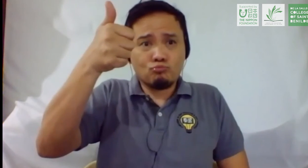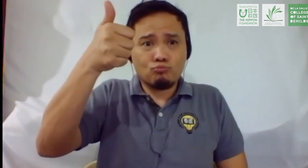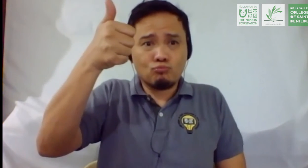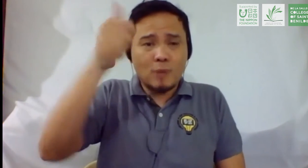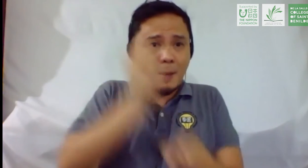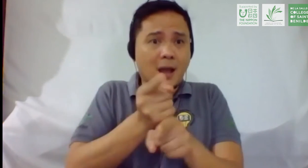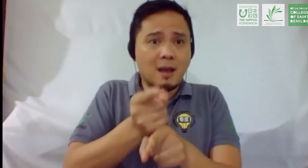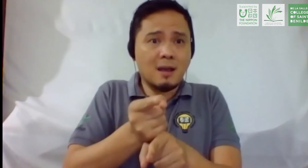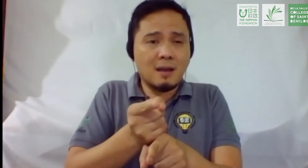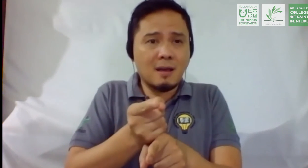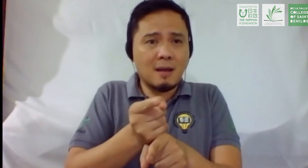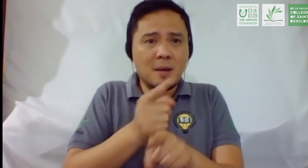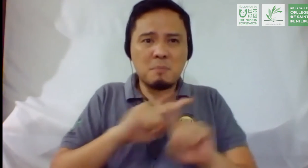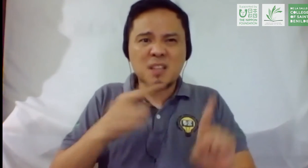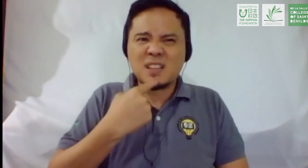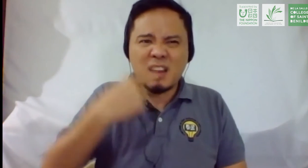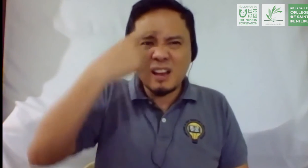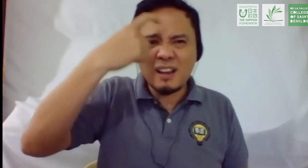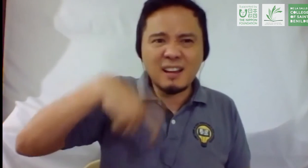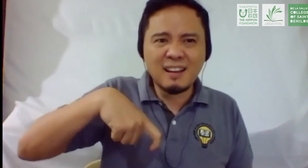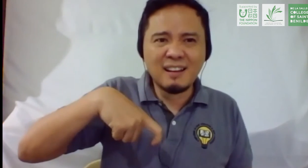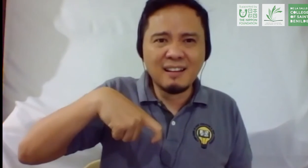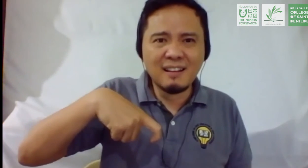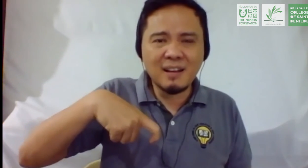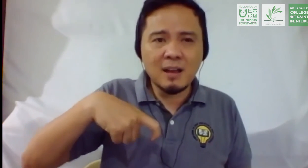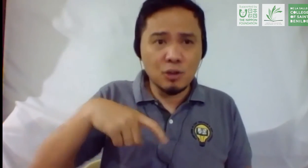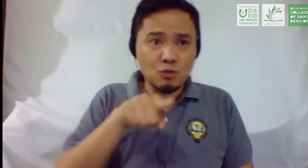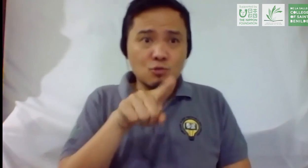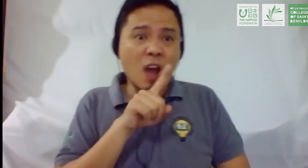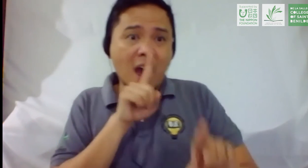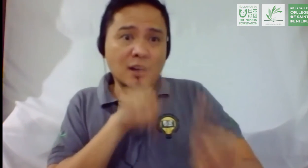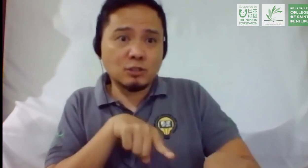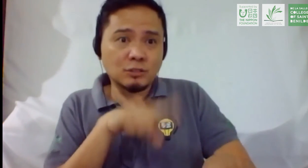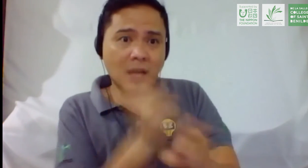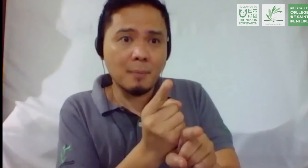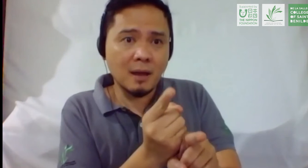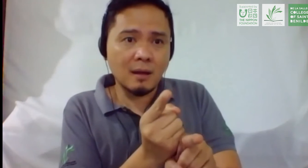but you say you don't understand. How could you tell me the answers if you don't understand?